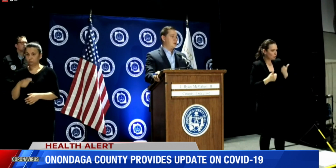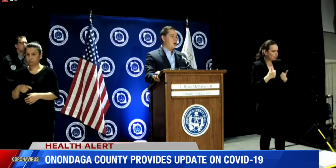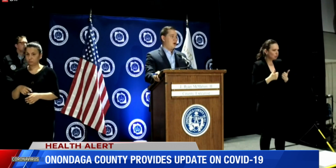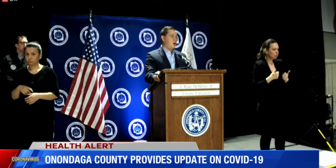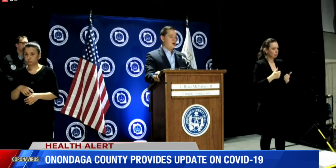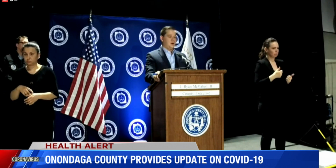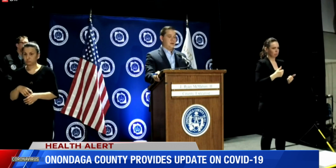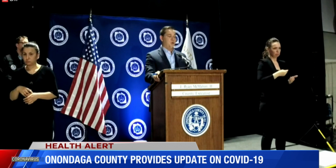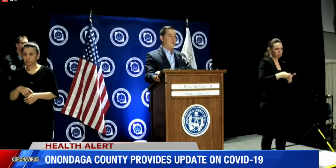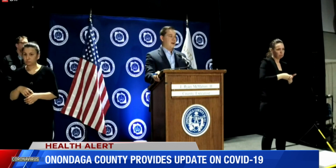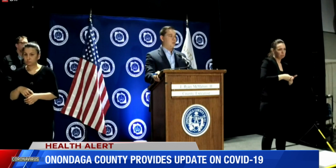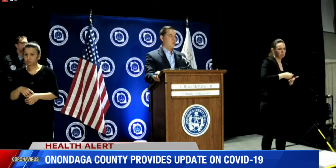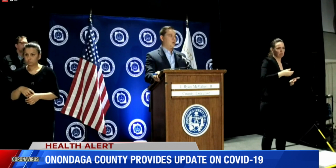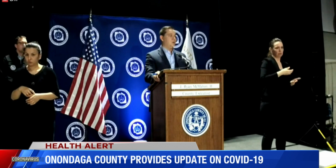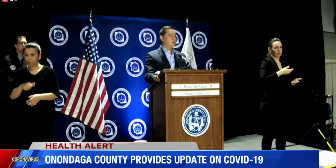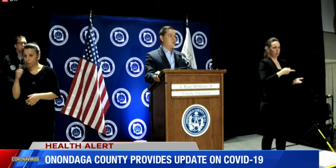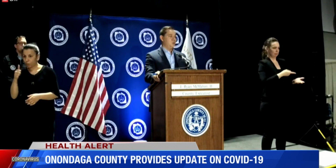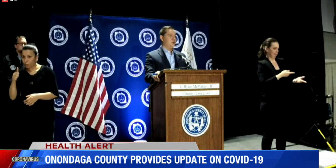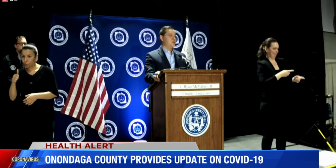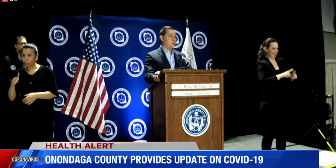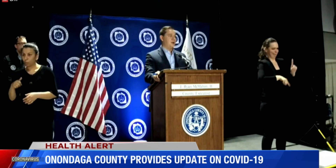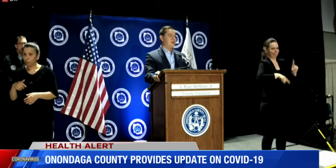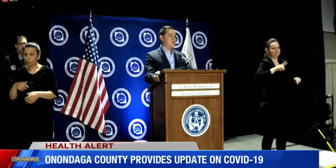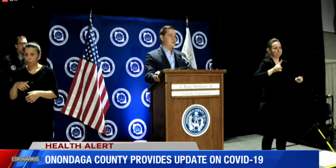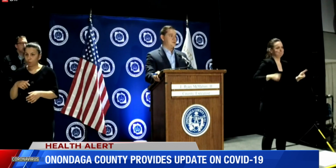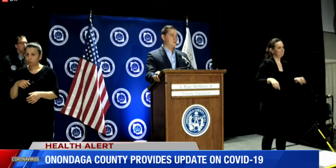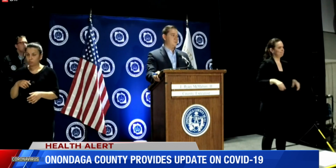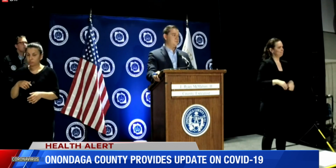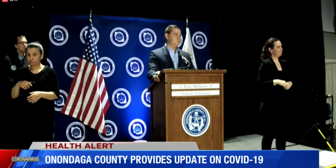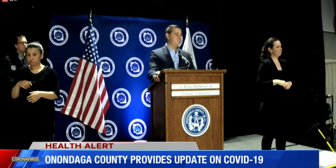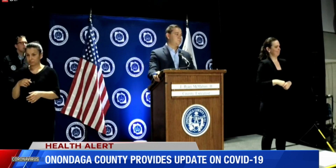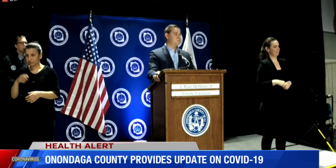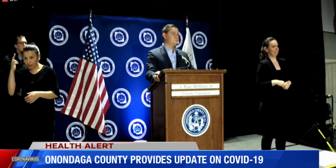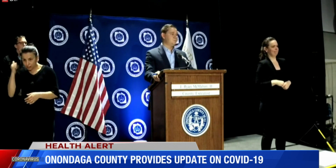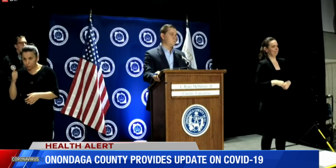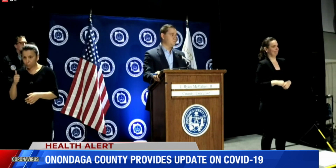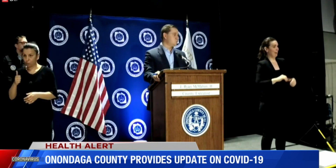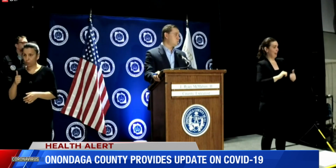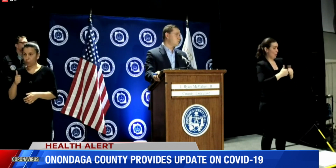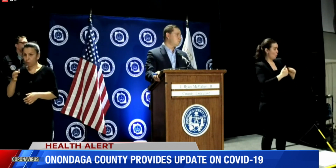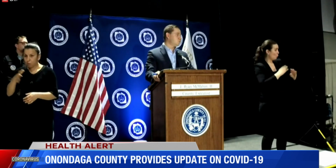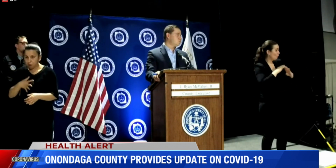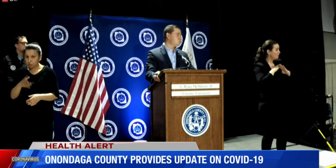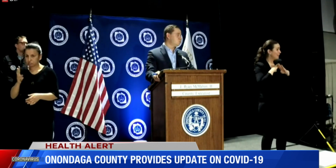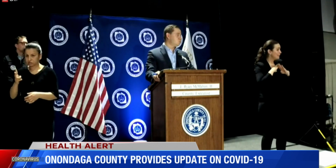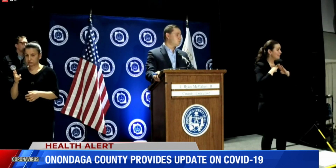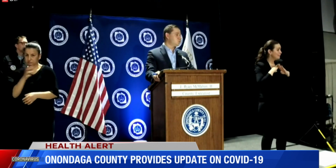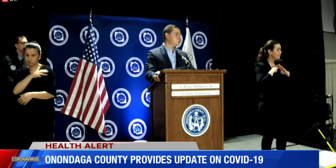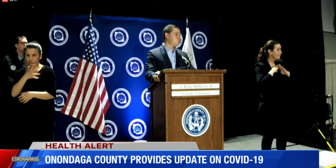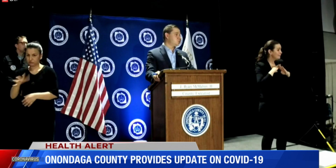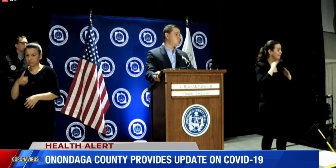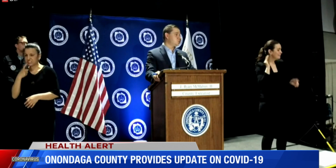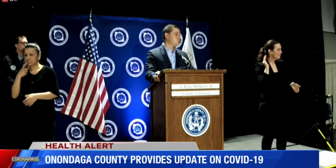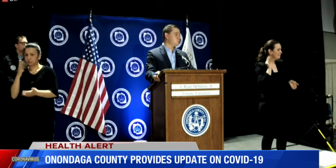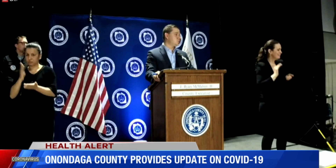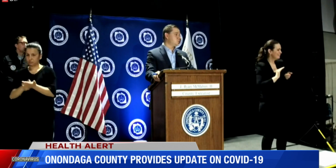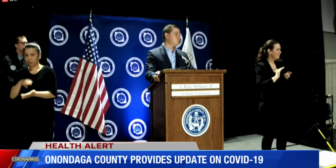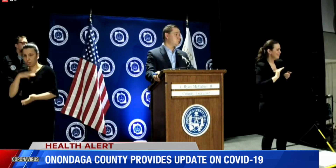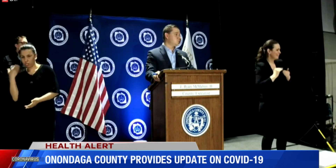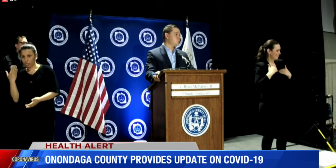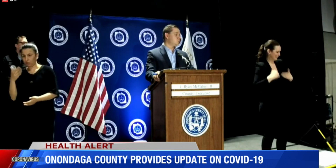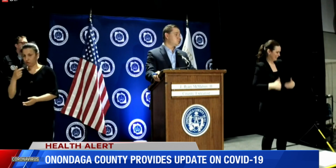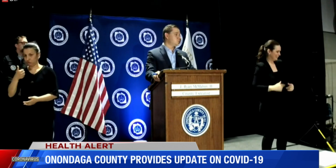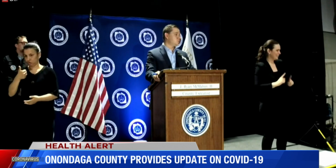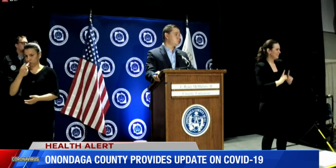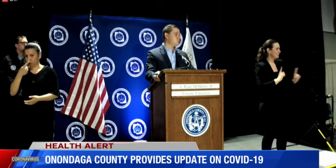days, are preventable community spread cases. So part of it may be you're hypothesizing that people are